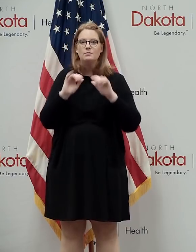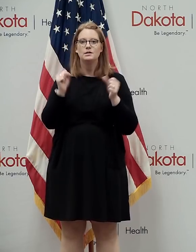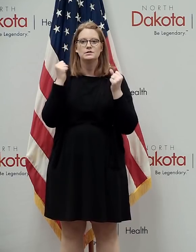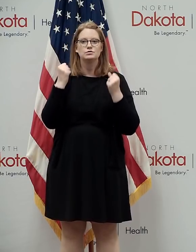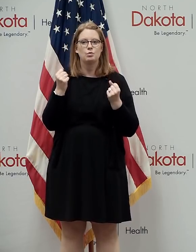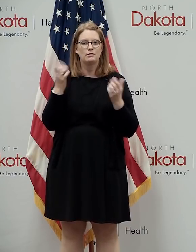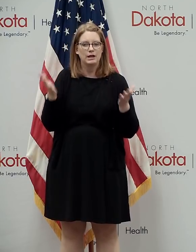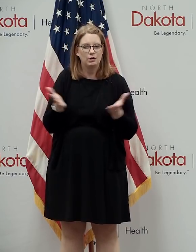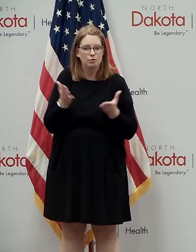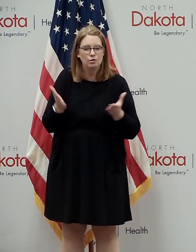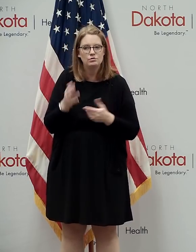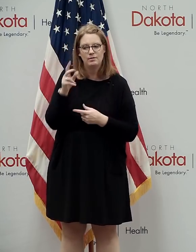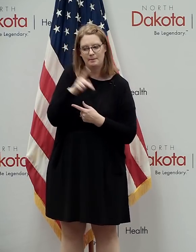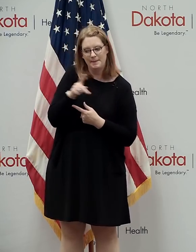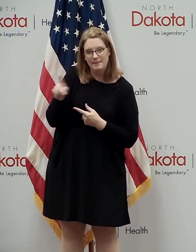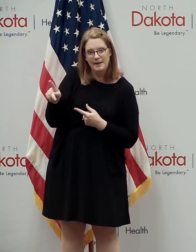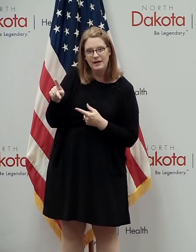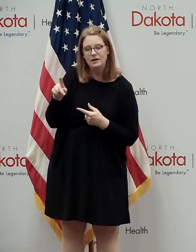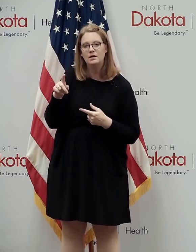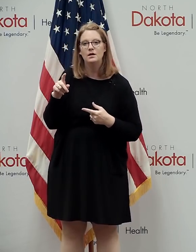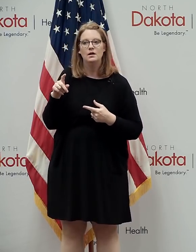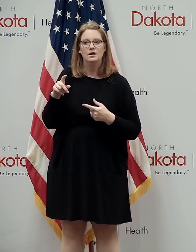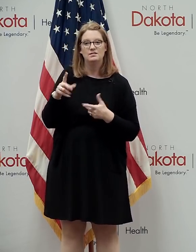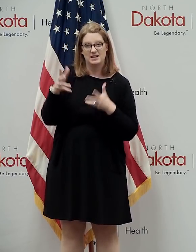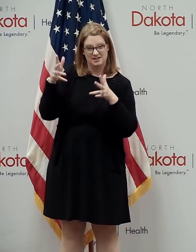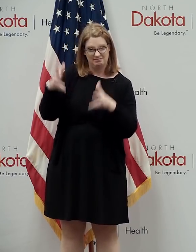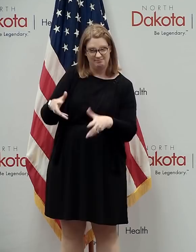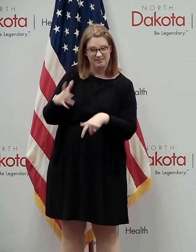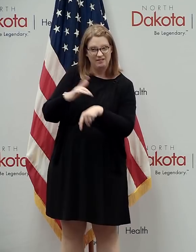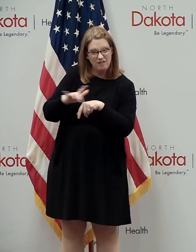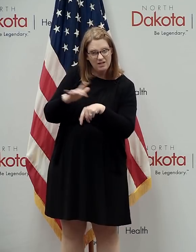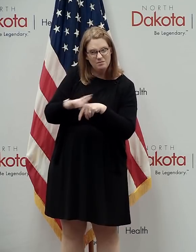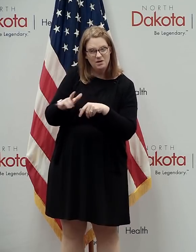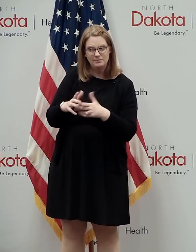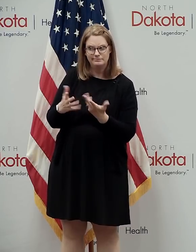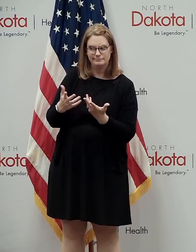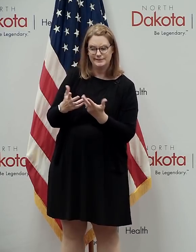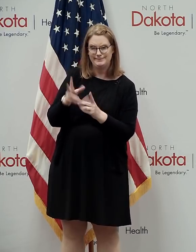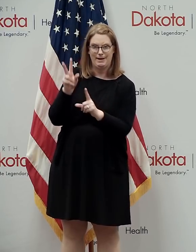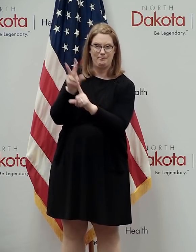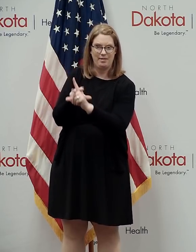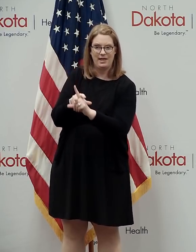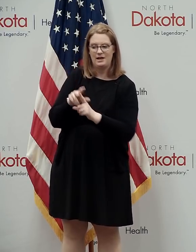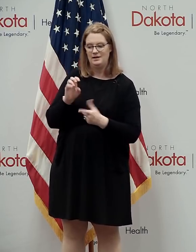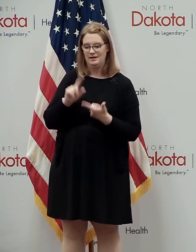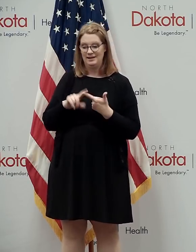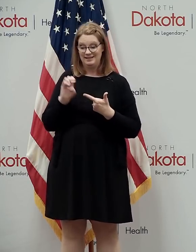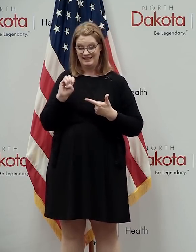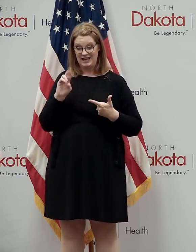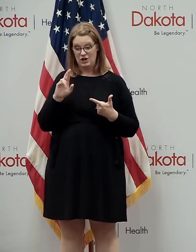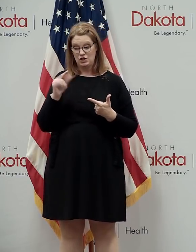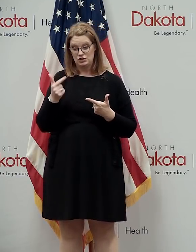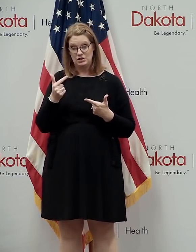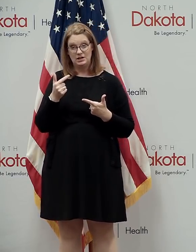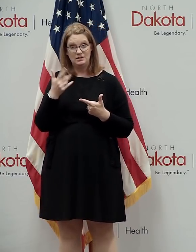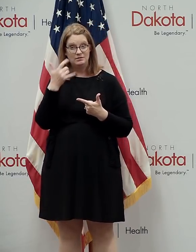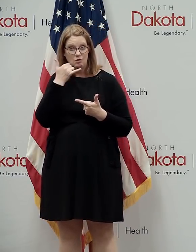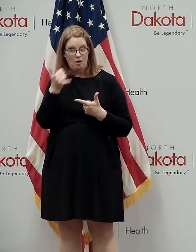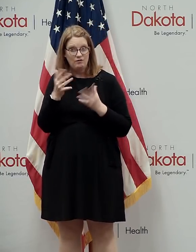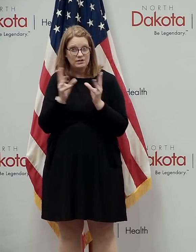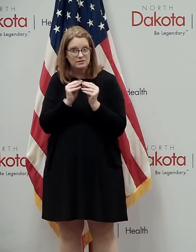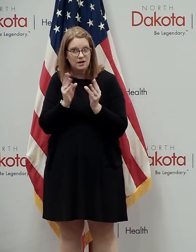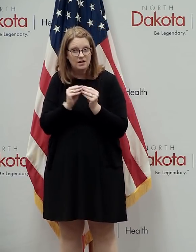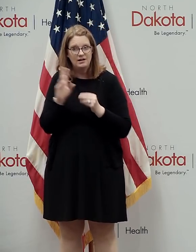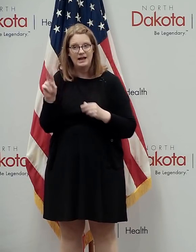encourage people, again, the PPP that's remaining available to pursue that. The ERG conference call tomorrow, register at